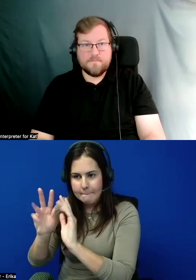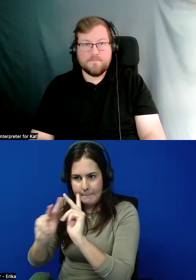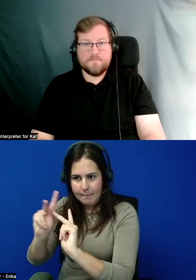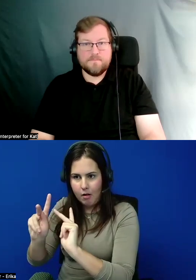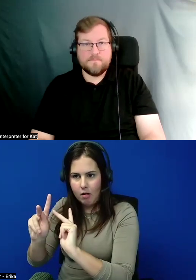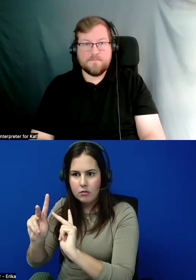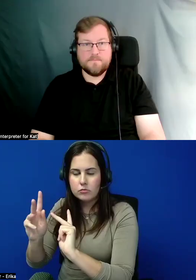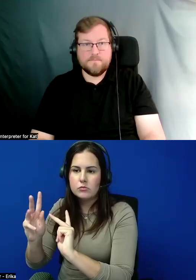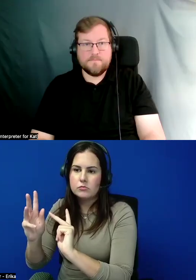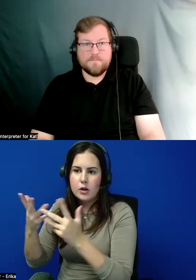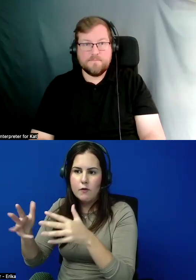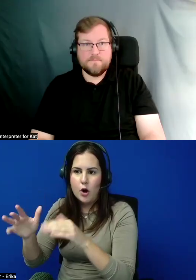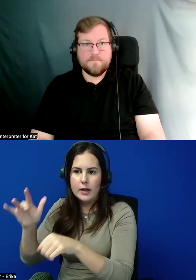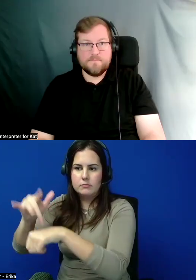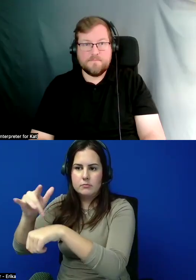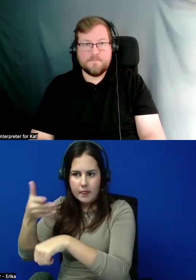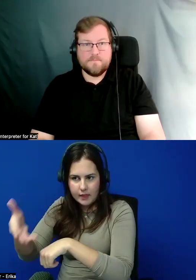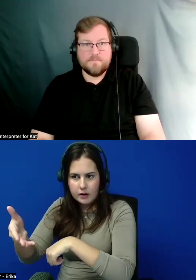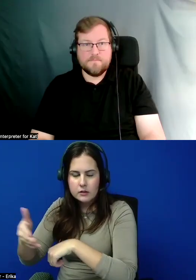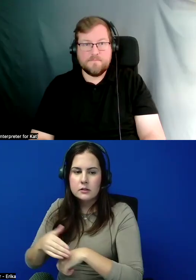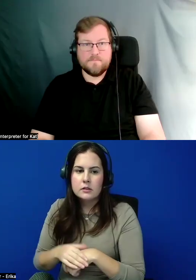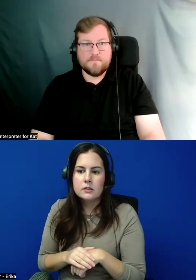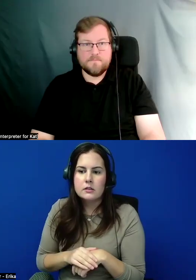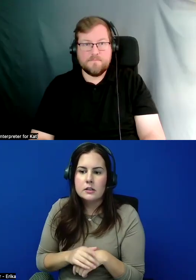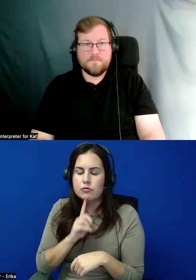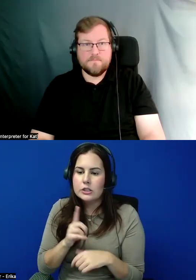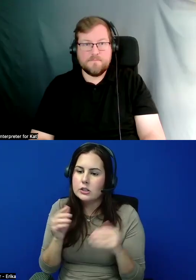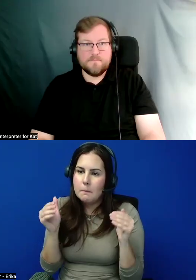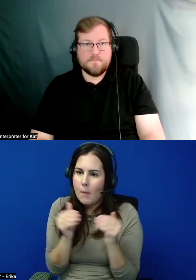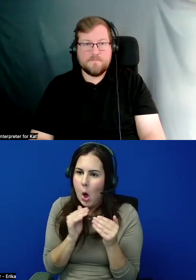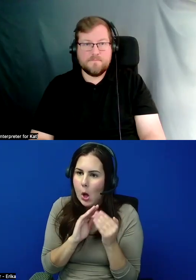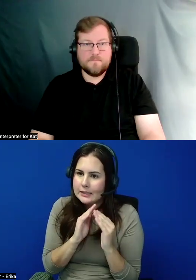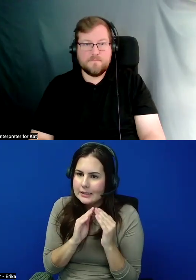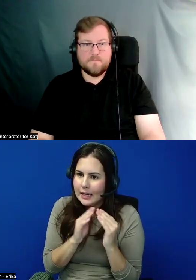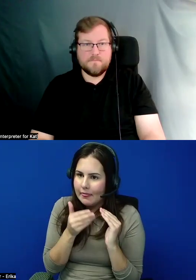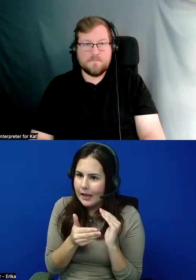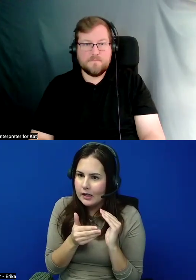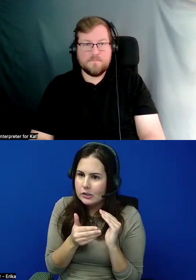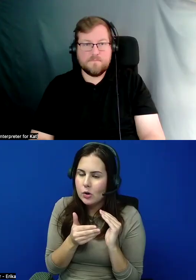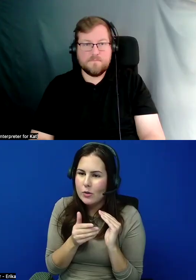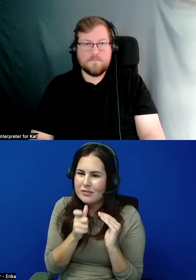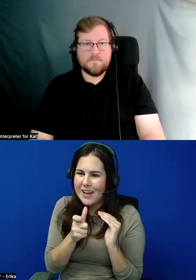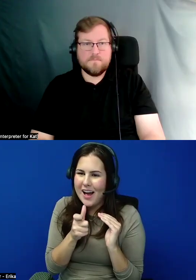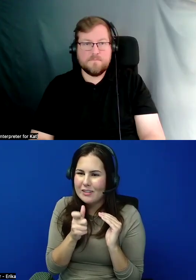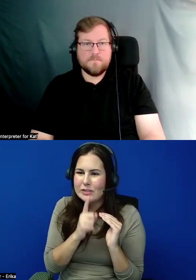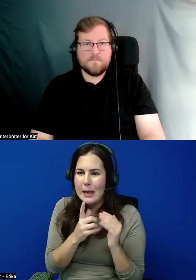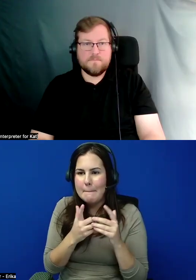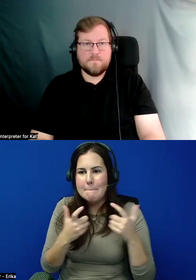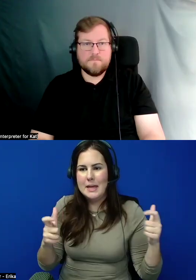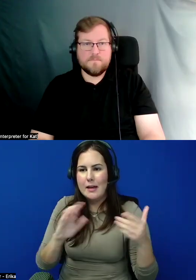because this just not it's too small of a city for a real local film production community to exist.